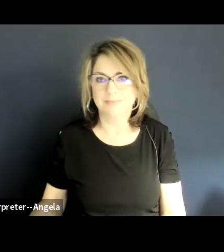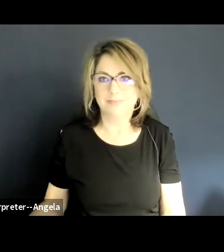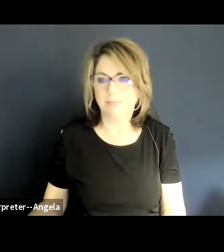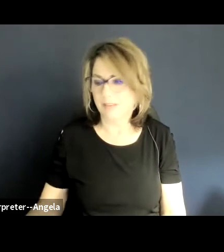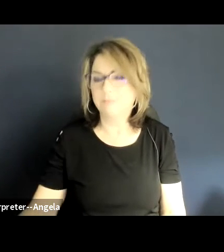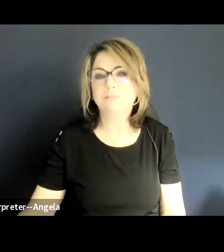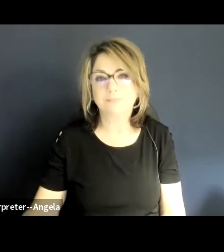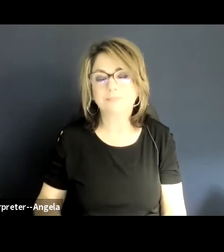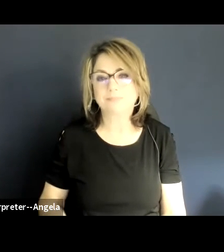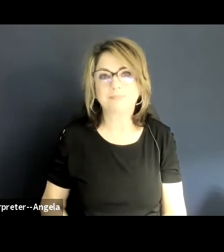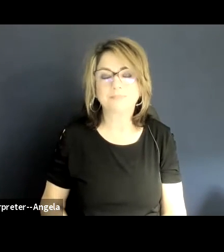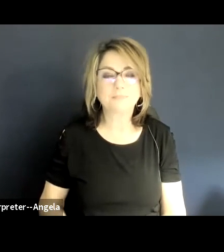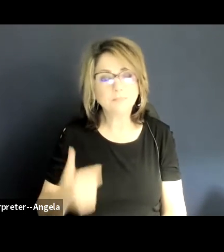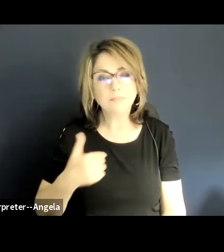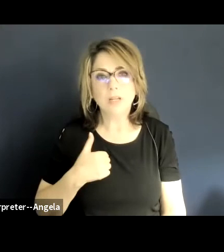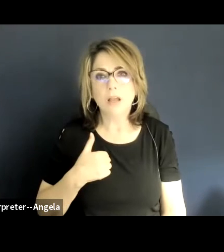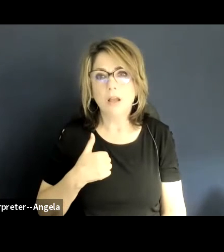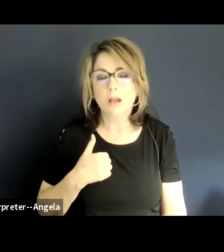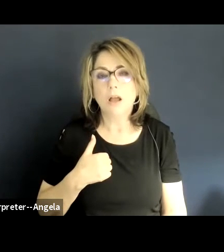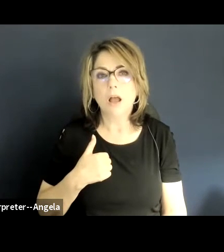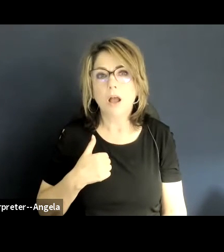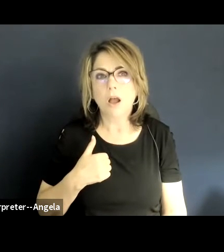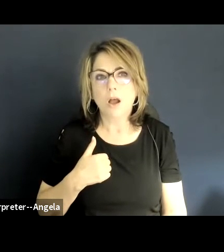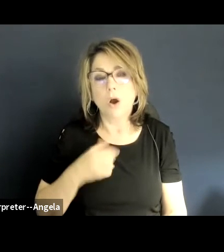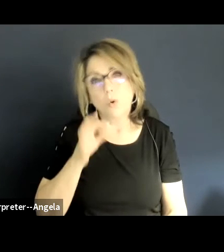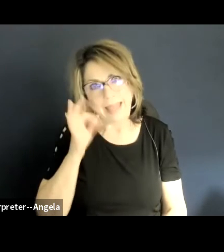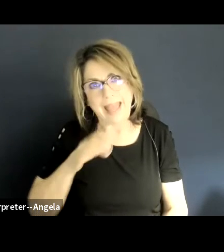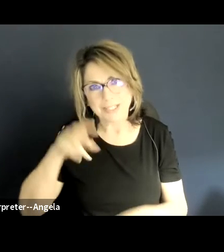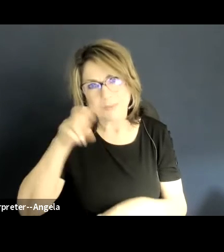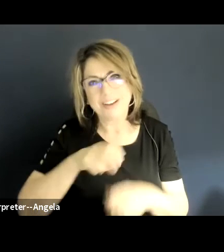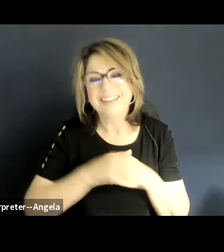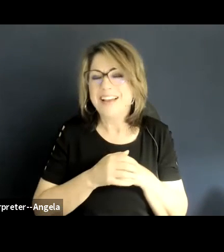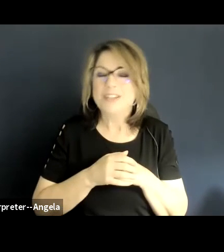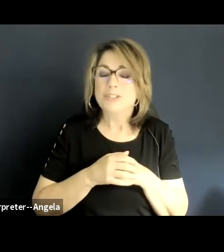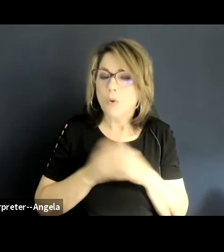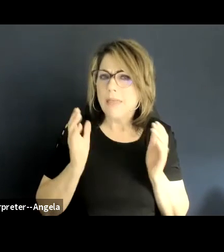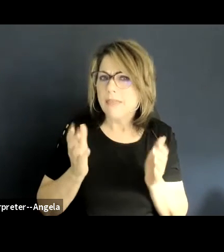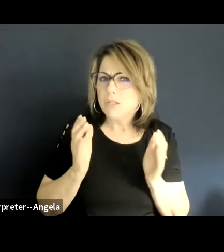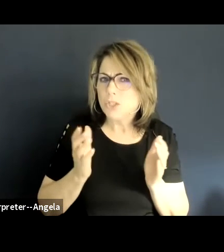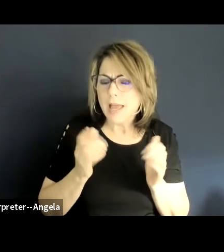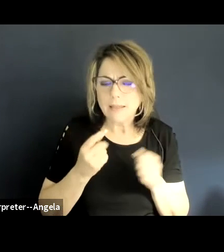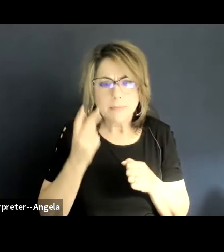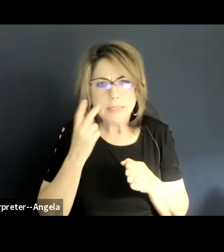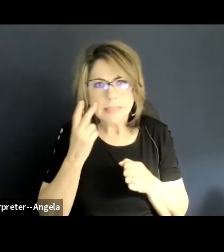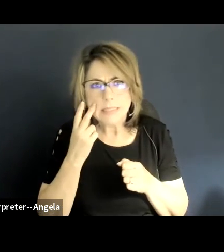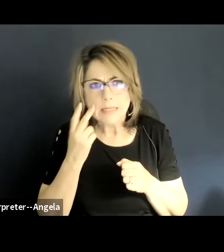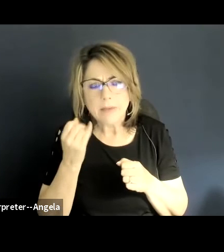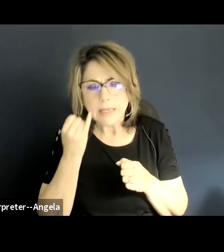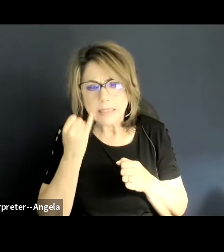I did want to say there were a couple of things going on in the chat. Let's see if I can follow it